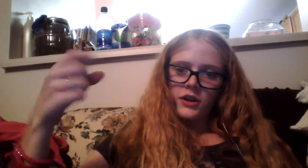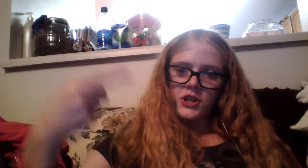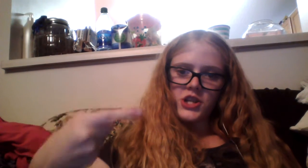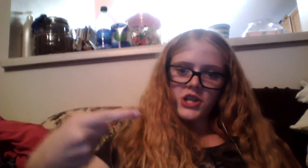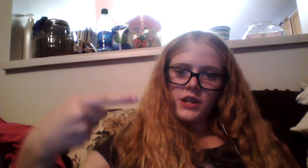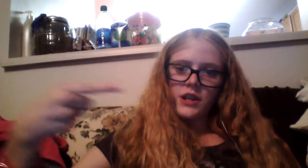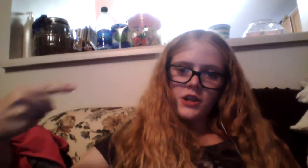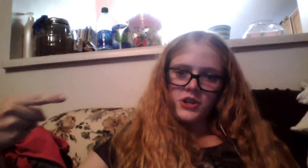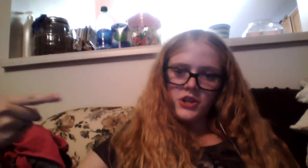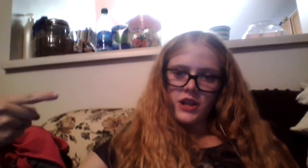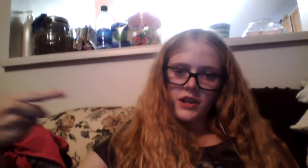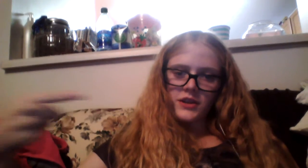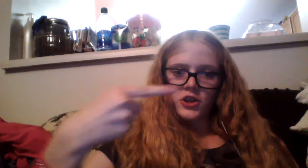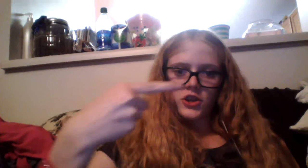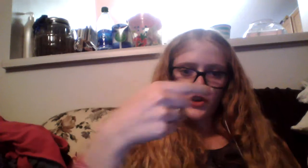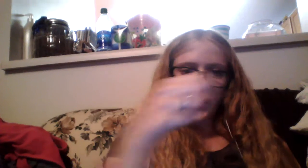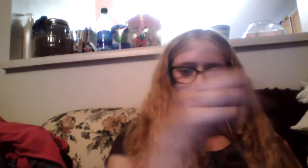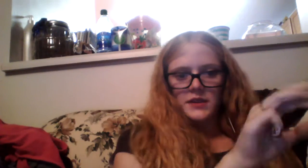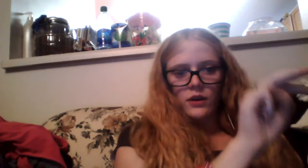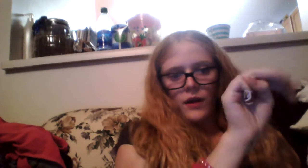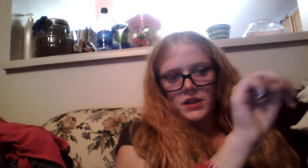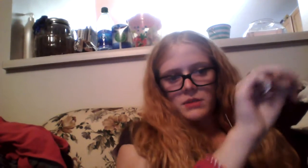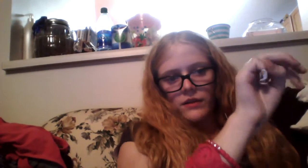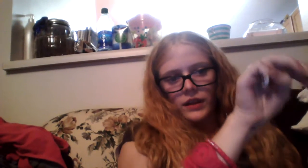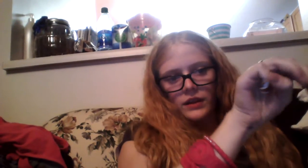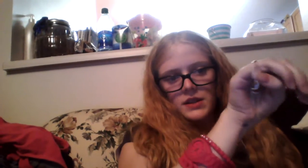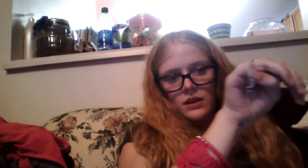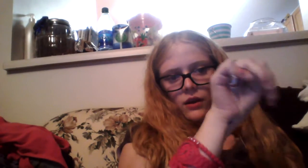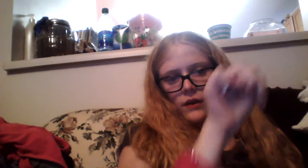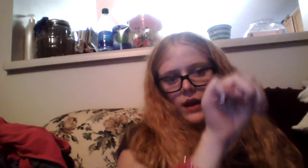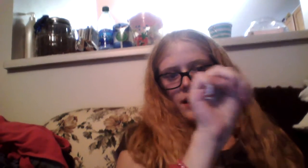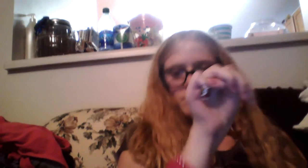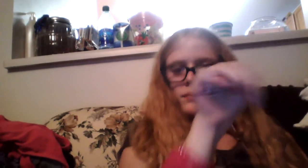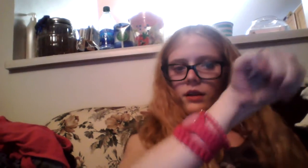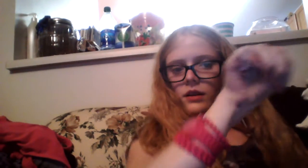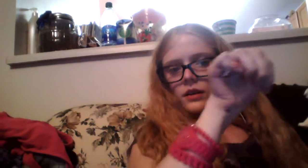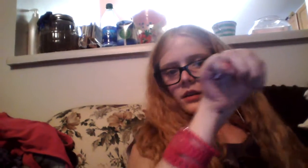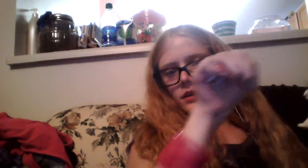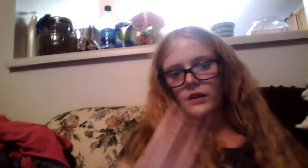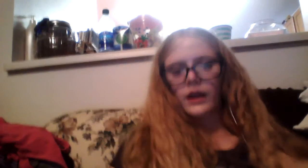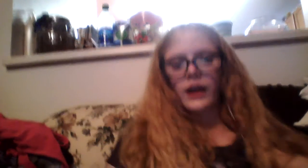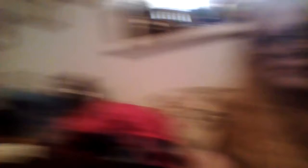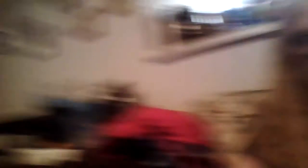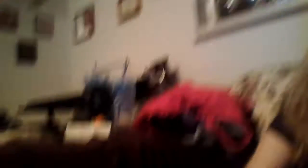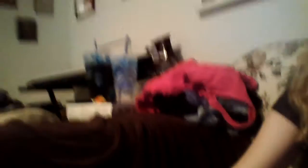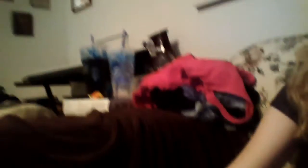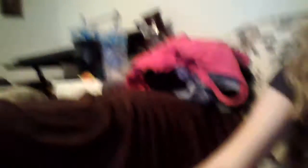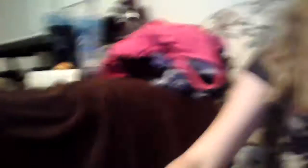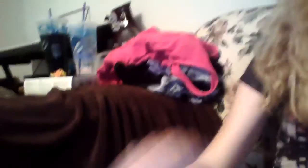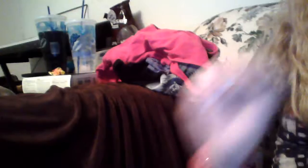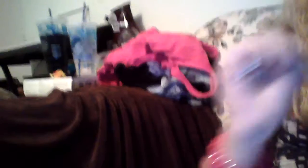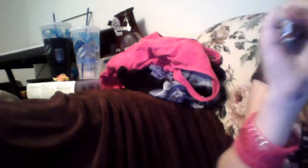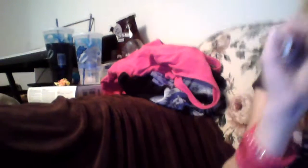G G. So you're just going like this. So if I were to spell like this, I'll go M. And I'm gonna do it like this.